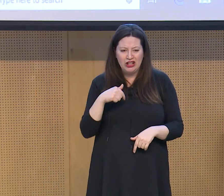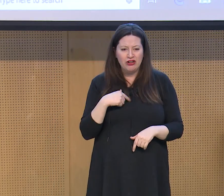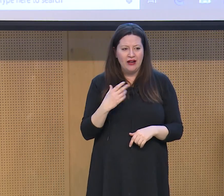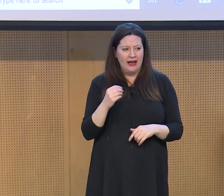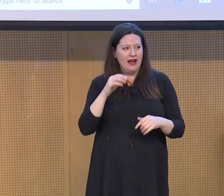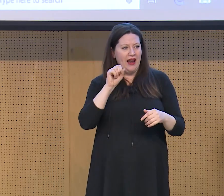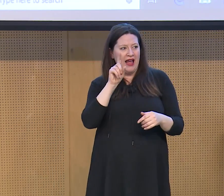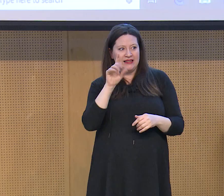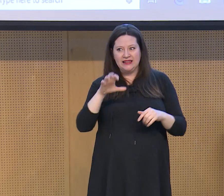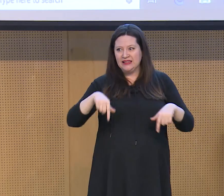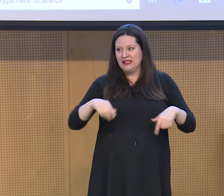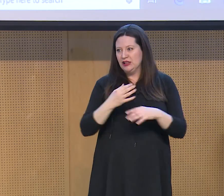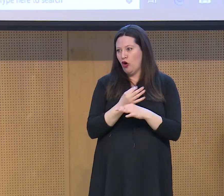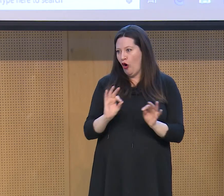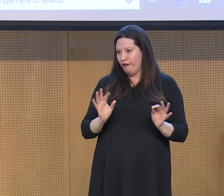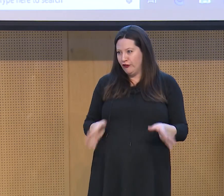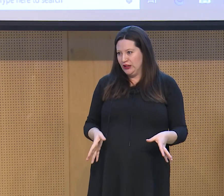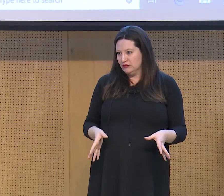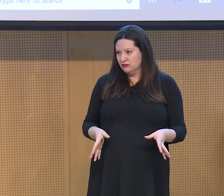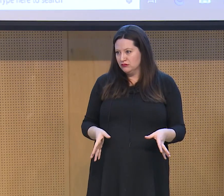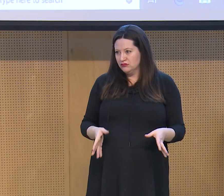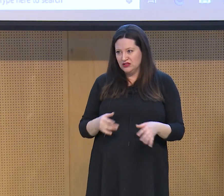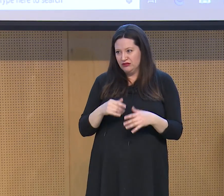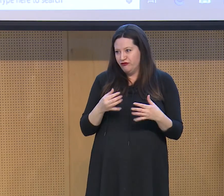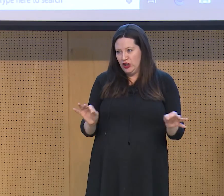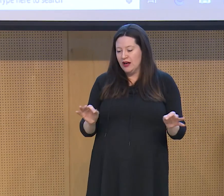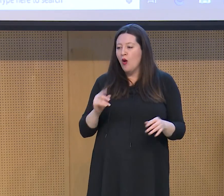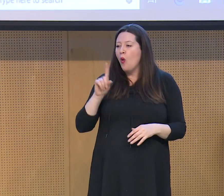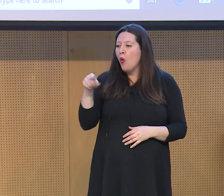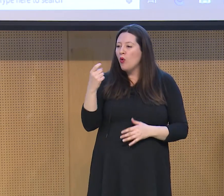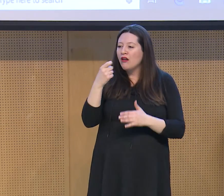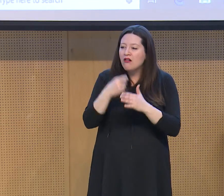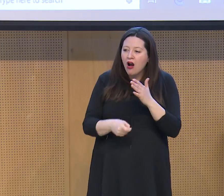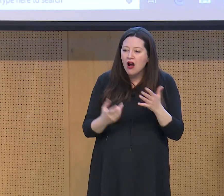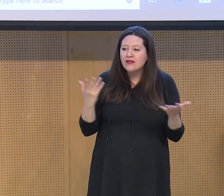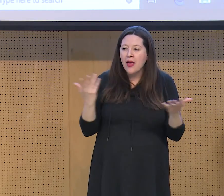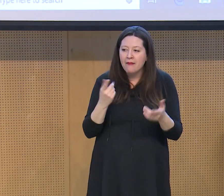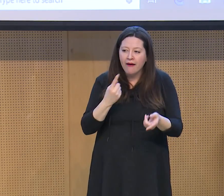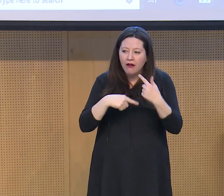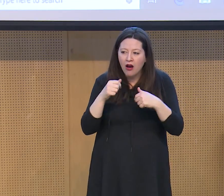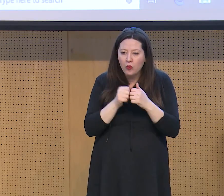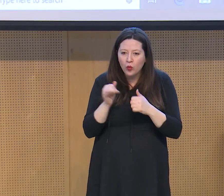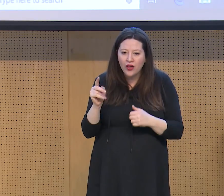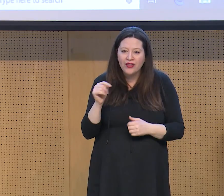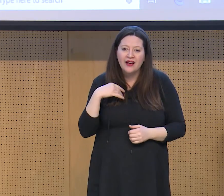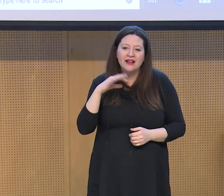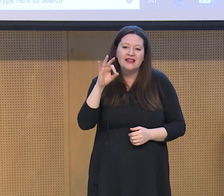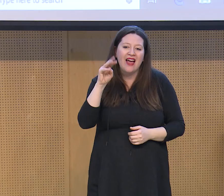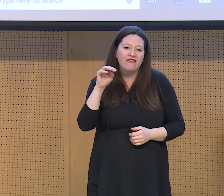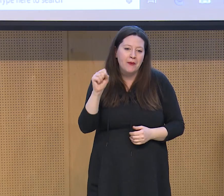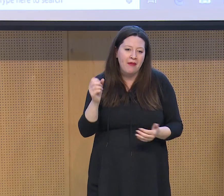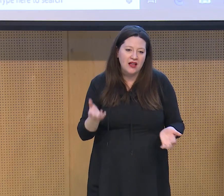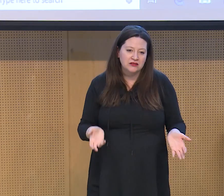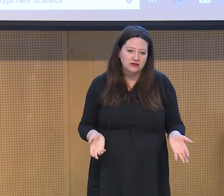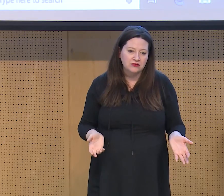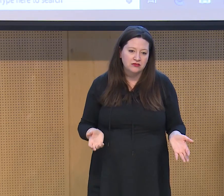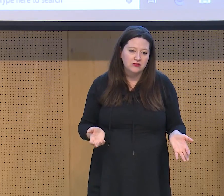I would say most of the rooms here and the SLC, SDC are free. If there's a cost coming with it, it'll probably be because